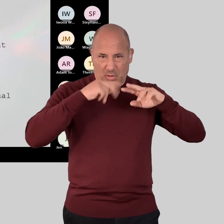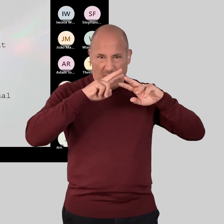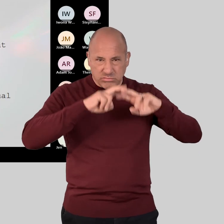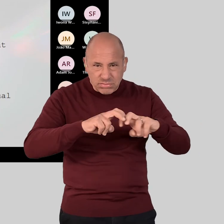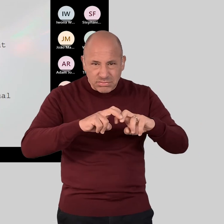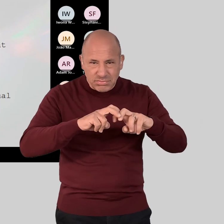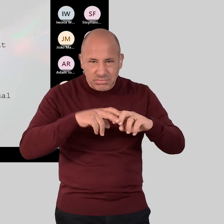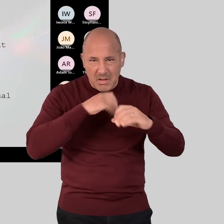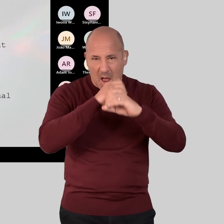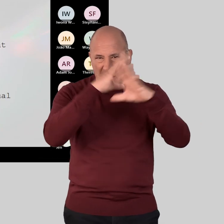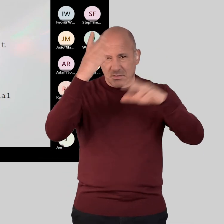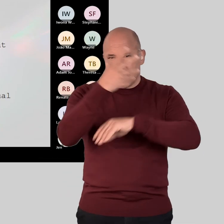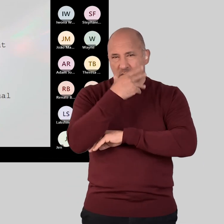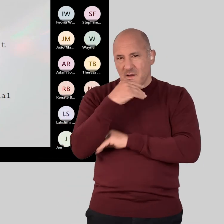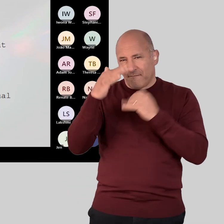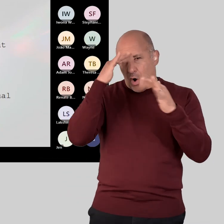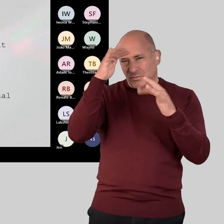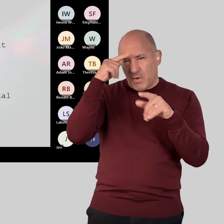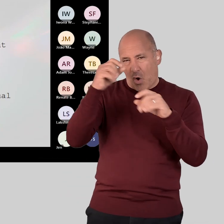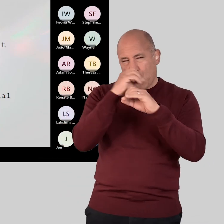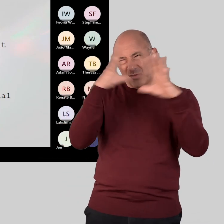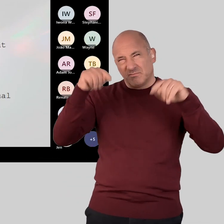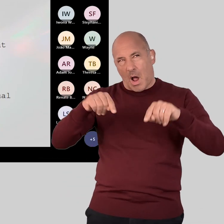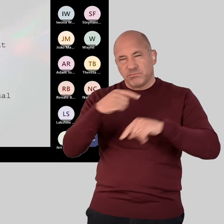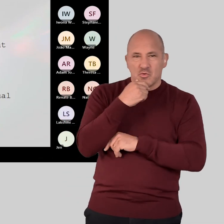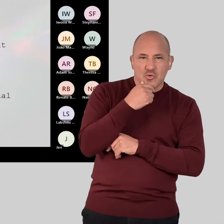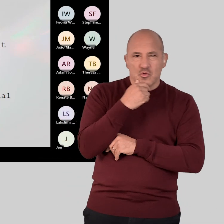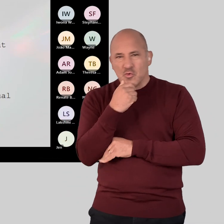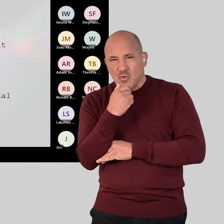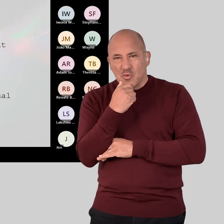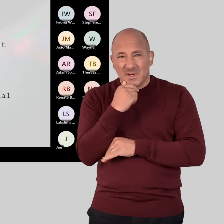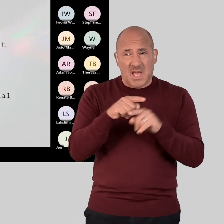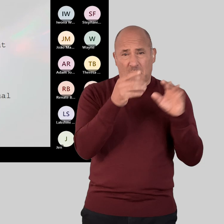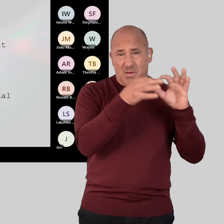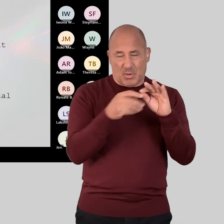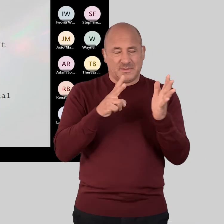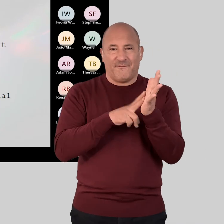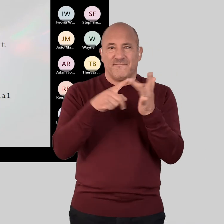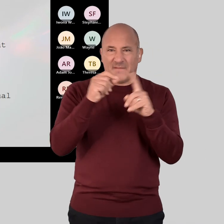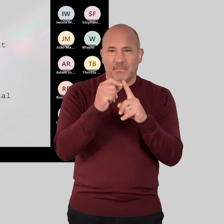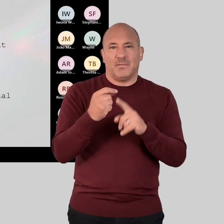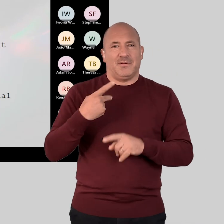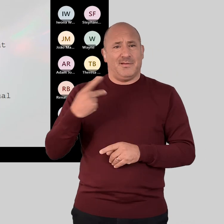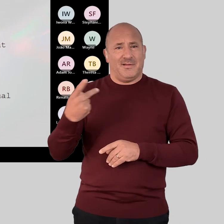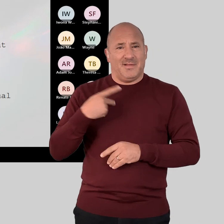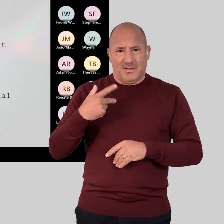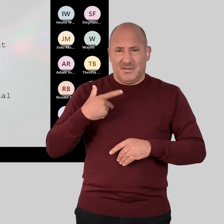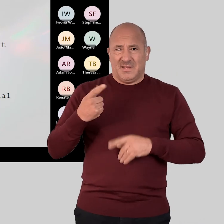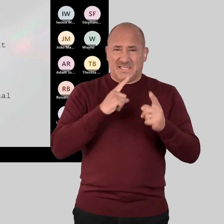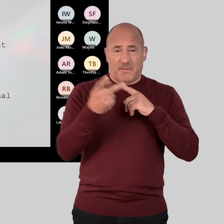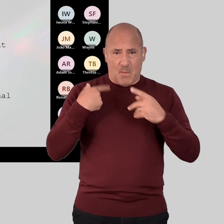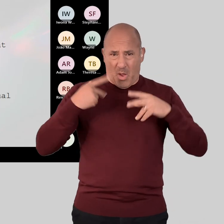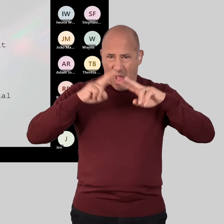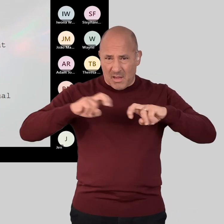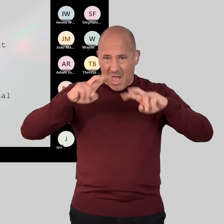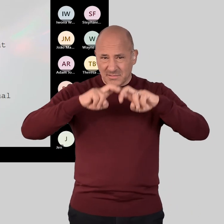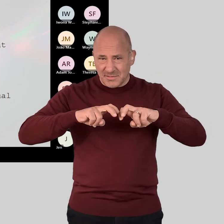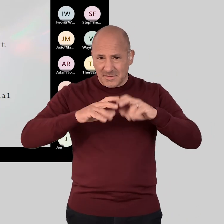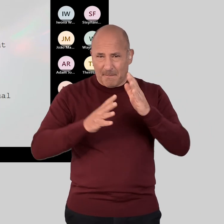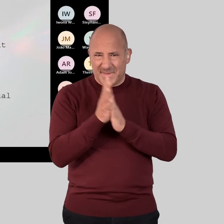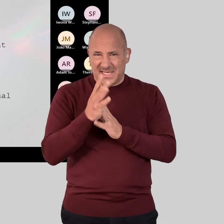the analysis of the interviews. We've used the idea of ontology quite broadly, and that also reflects, because Vip and I both analysed the interviews,